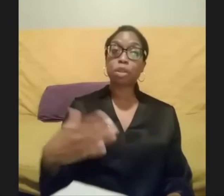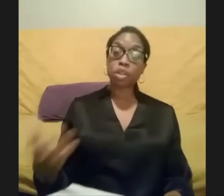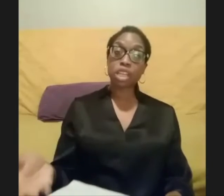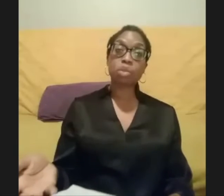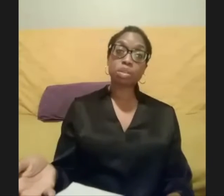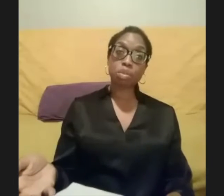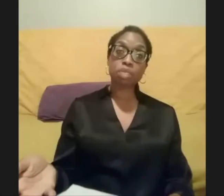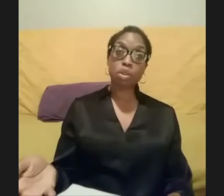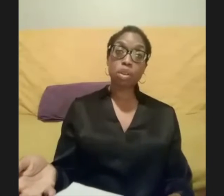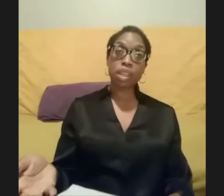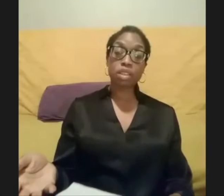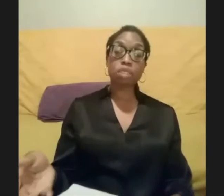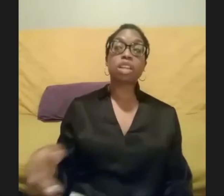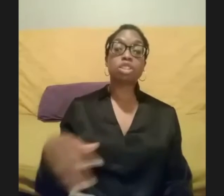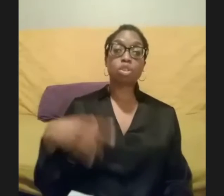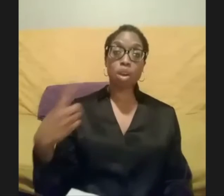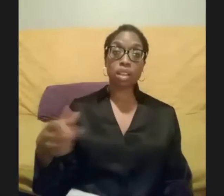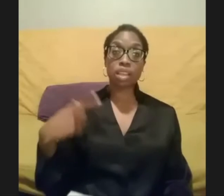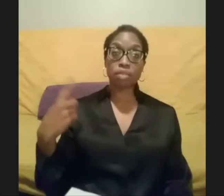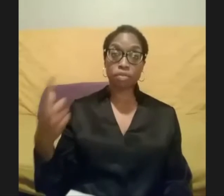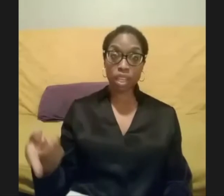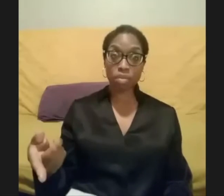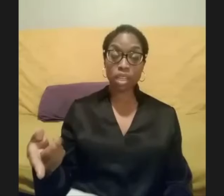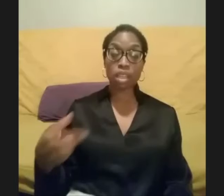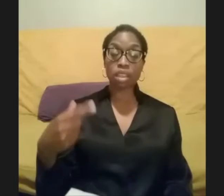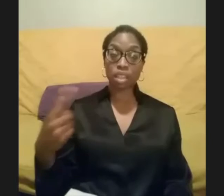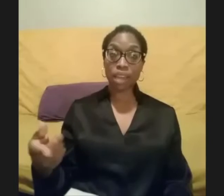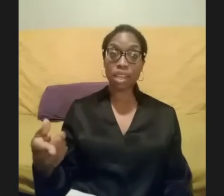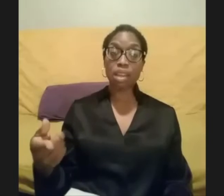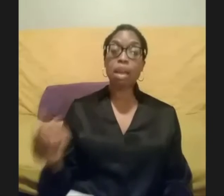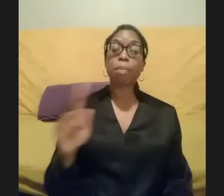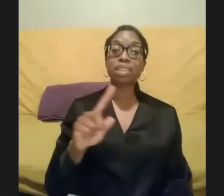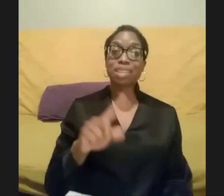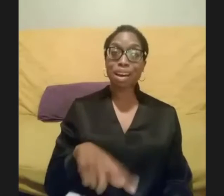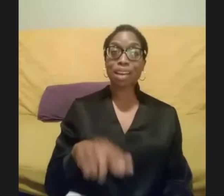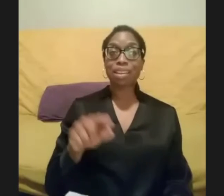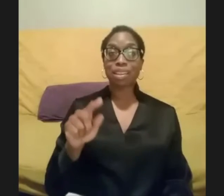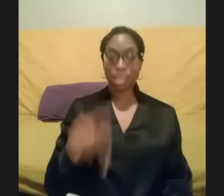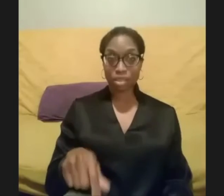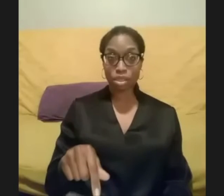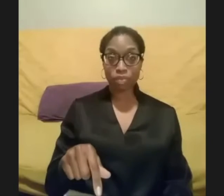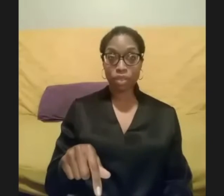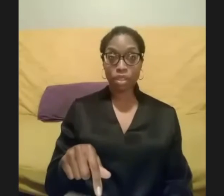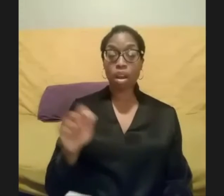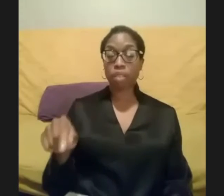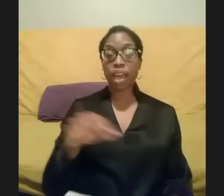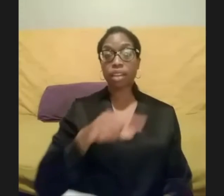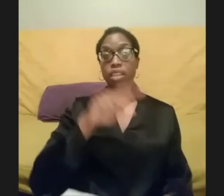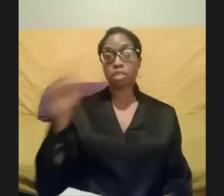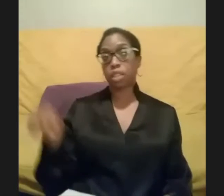you at increased risk for colon cancer because they're chronically inflaming the lining, but it's not cancer. All of that needs to be looked